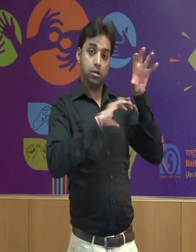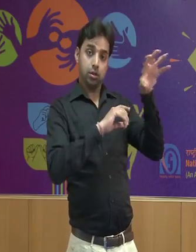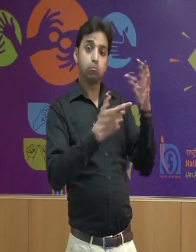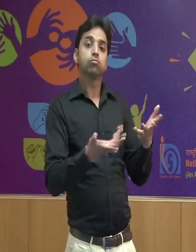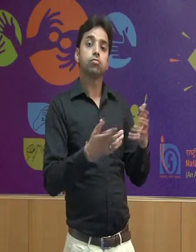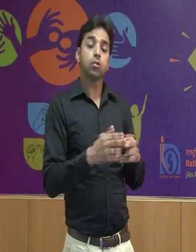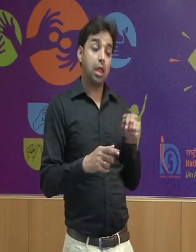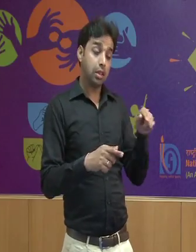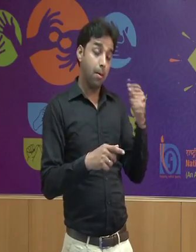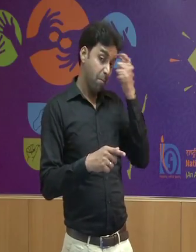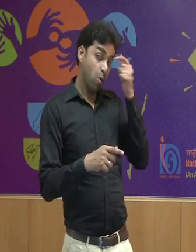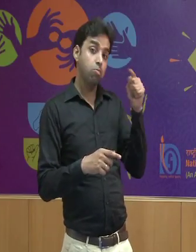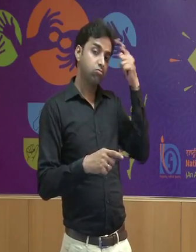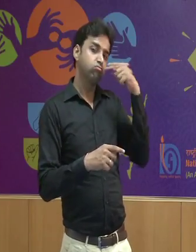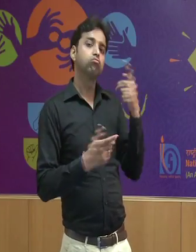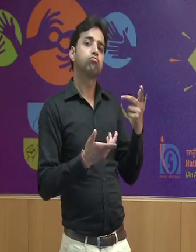they face.